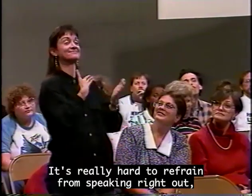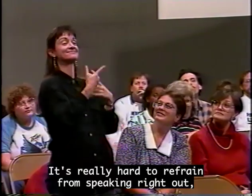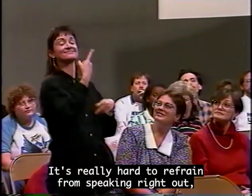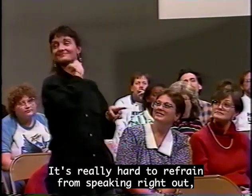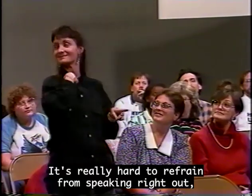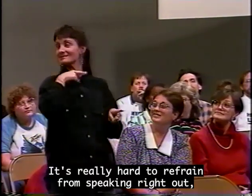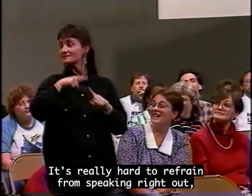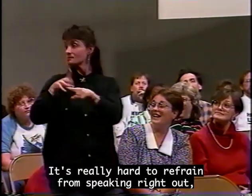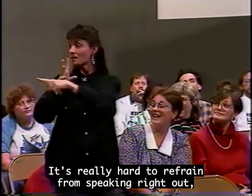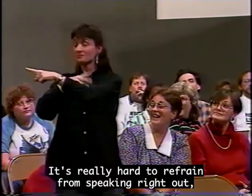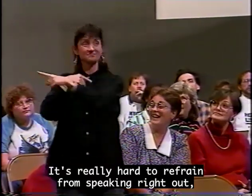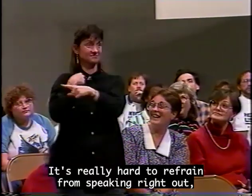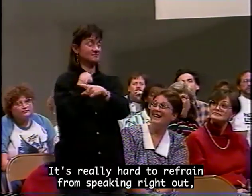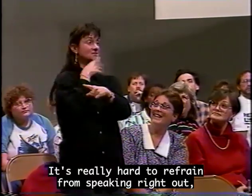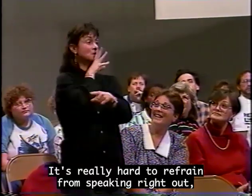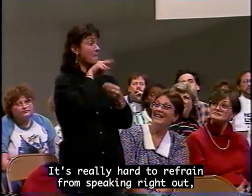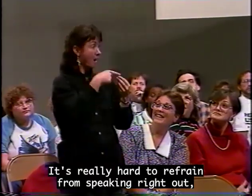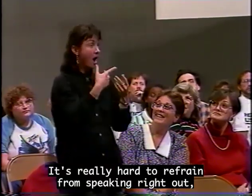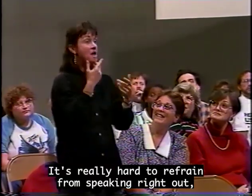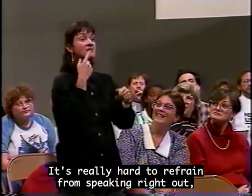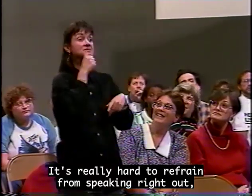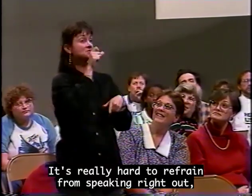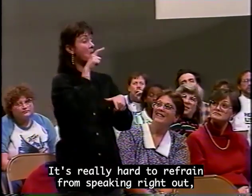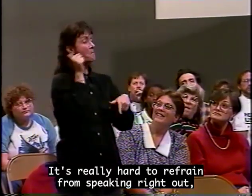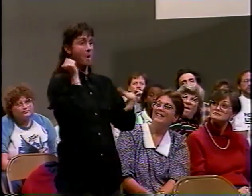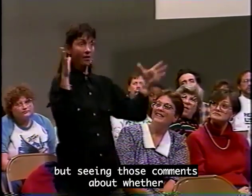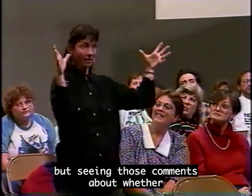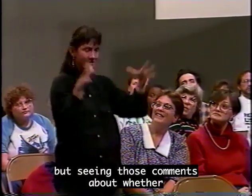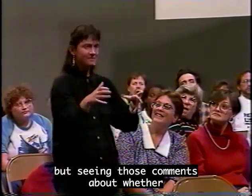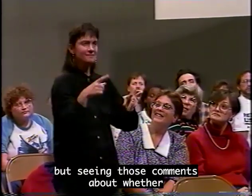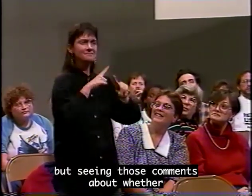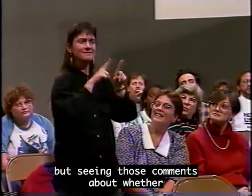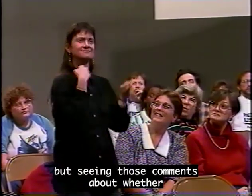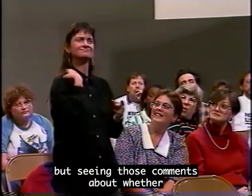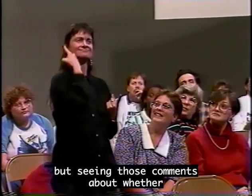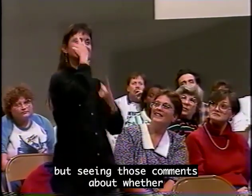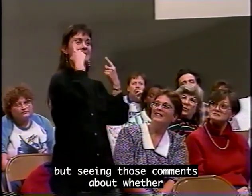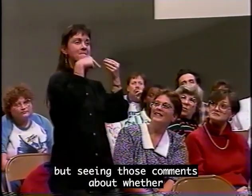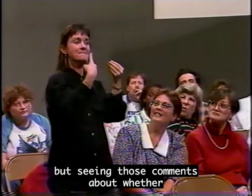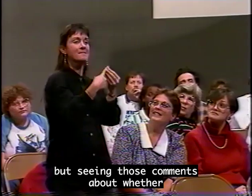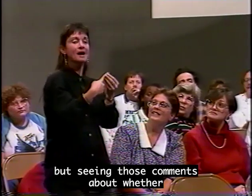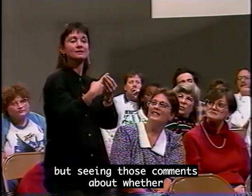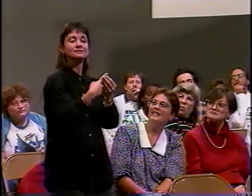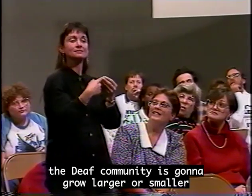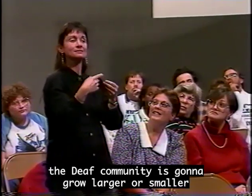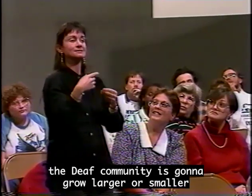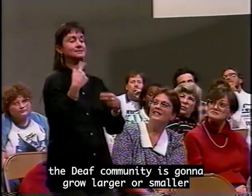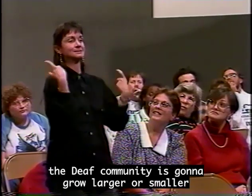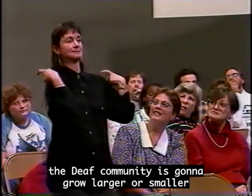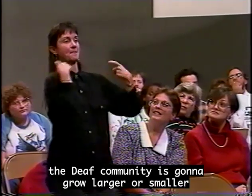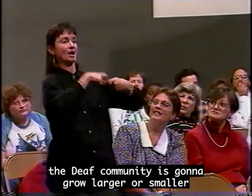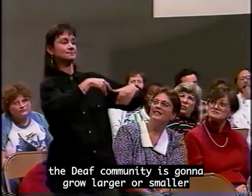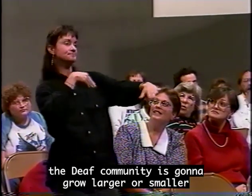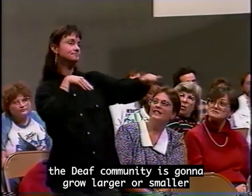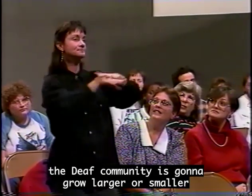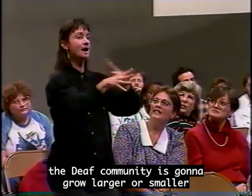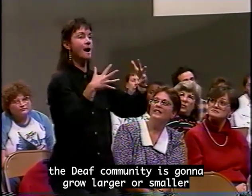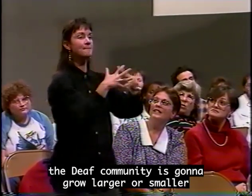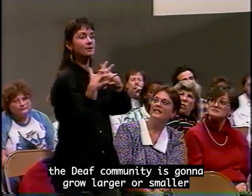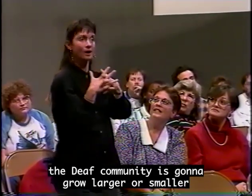It's really hard to refrain from speaking right out, but seeing those comments about whether the deaf community is going to grow larger or